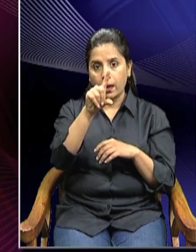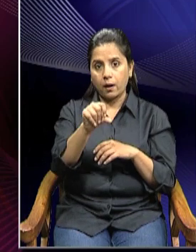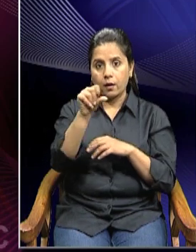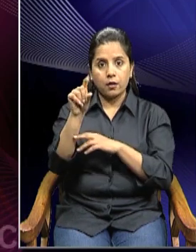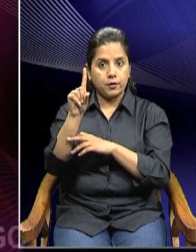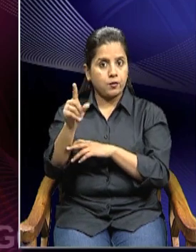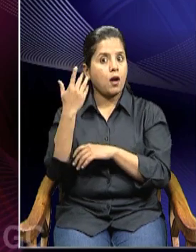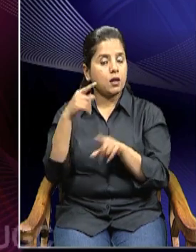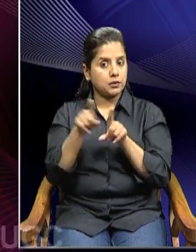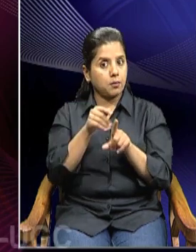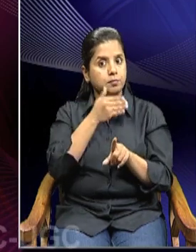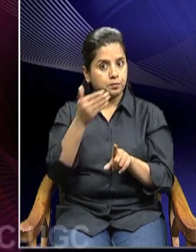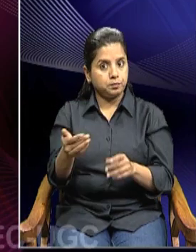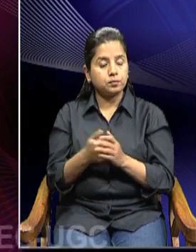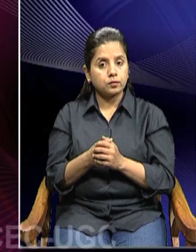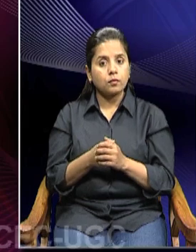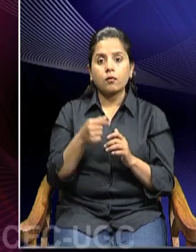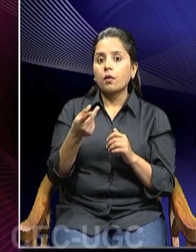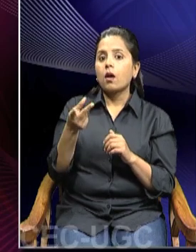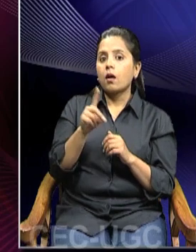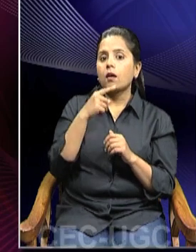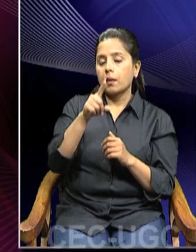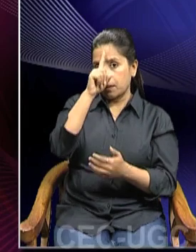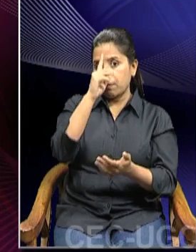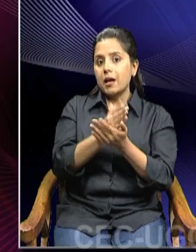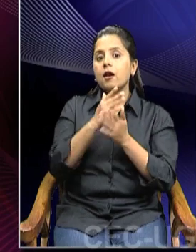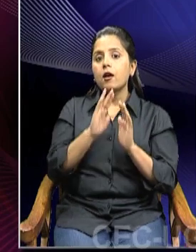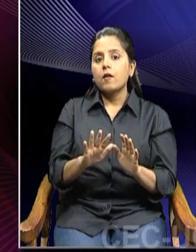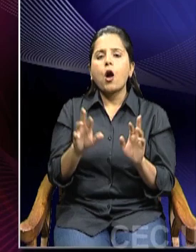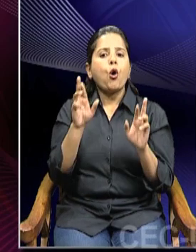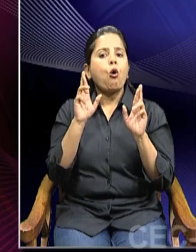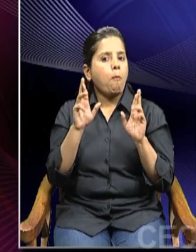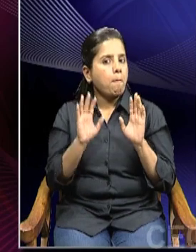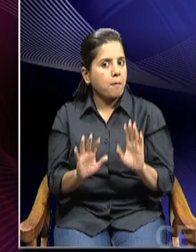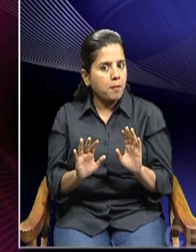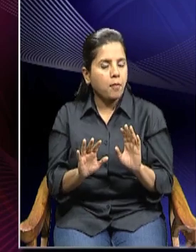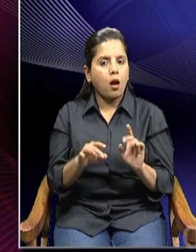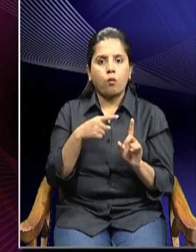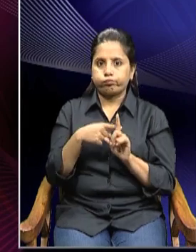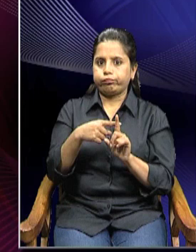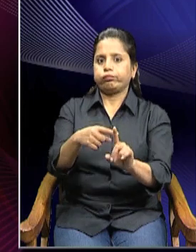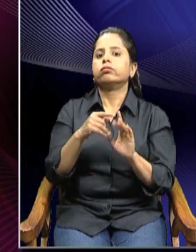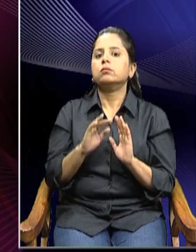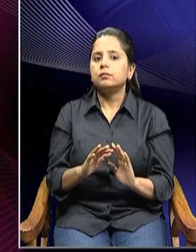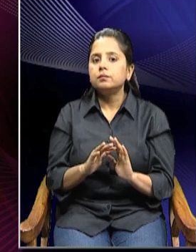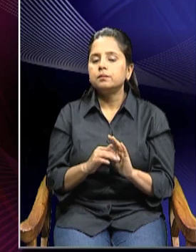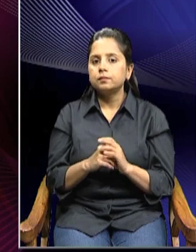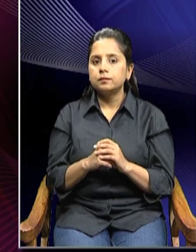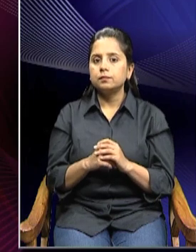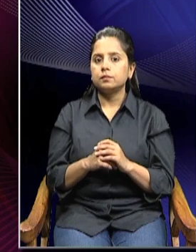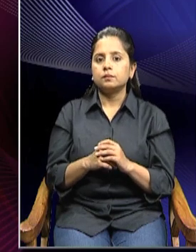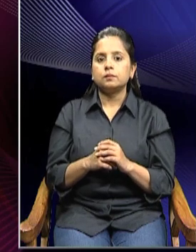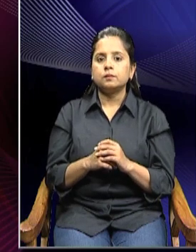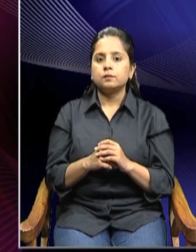1991 also, there was again a belief, a hope, an optimism